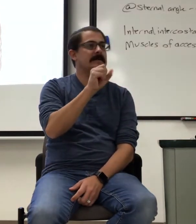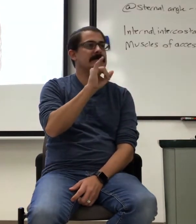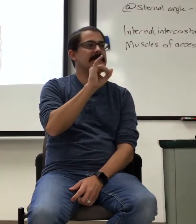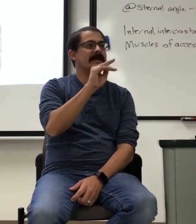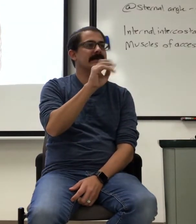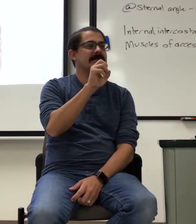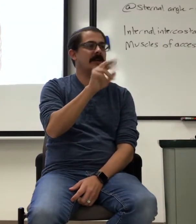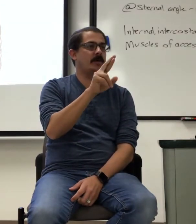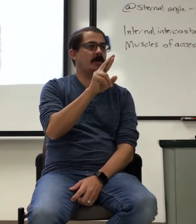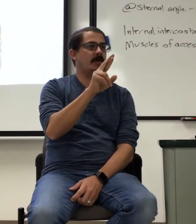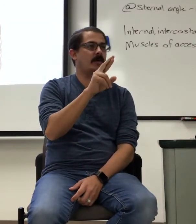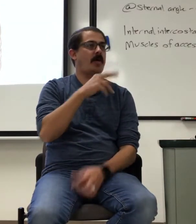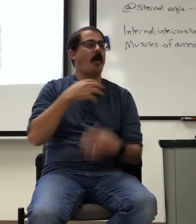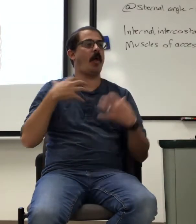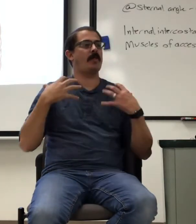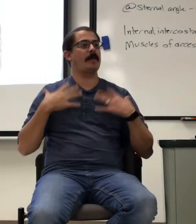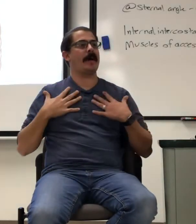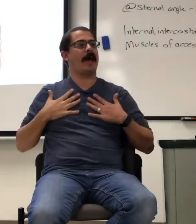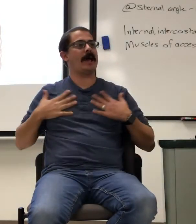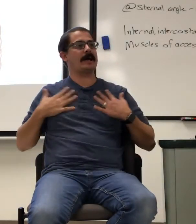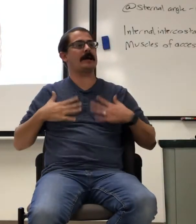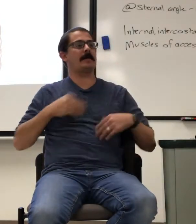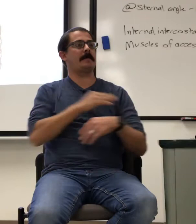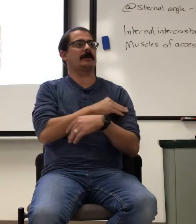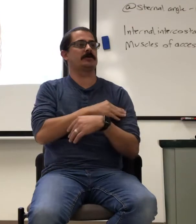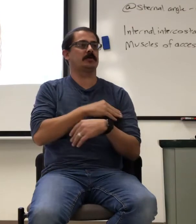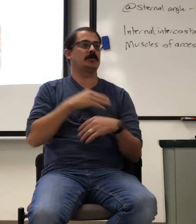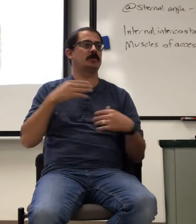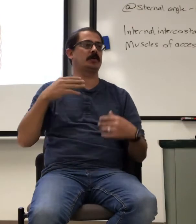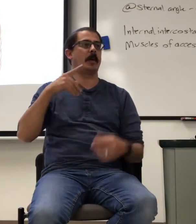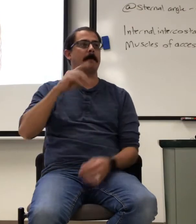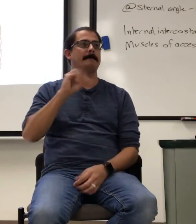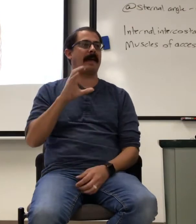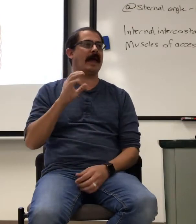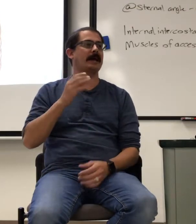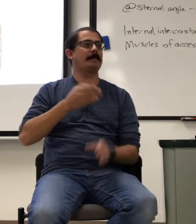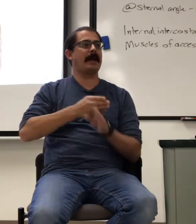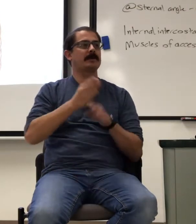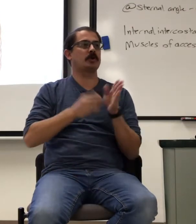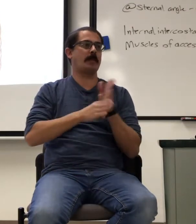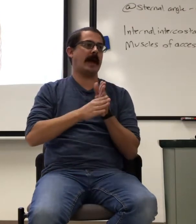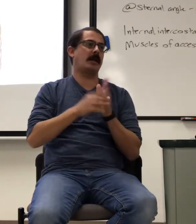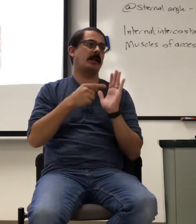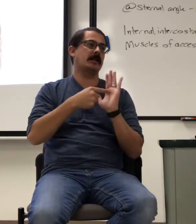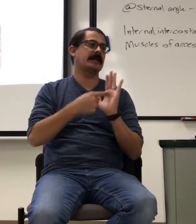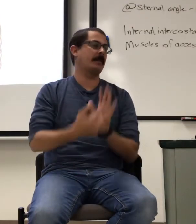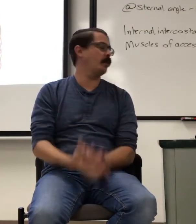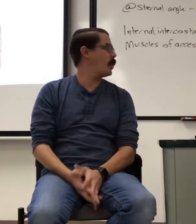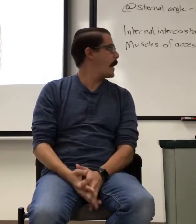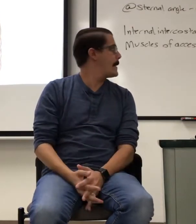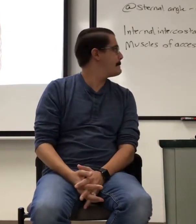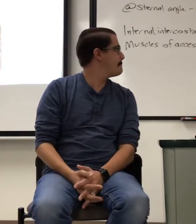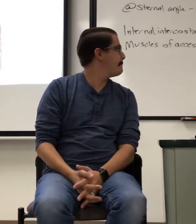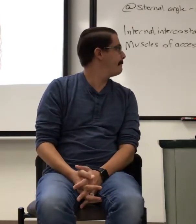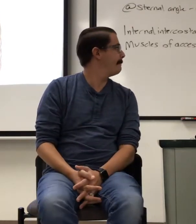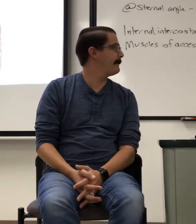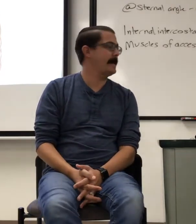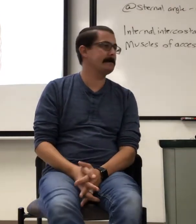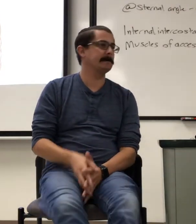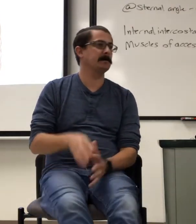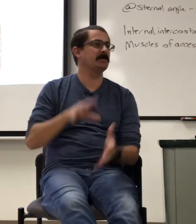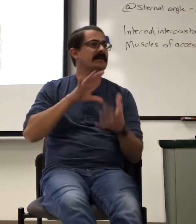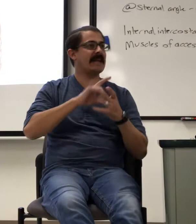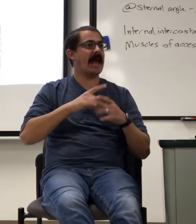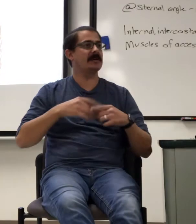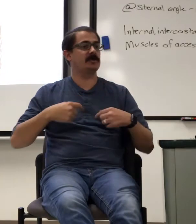You have all the pec muscles. Pec major, pec minor, for example. I'll just list that one. It has attachments to